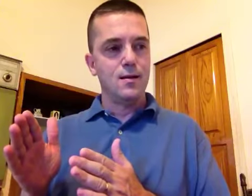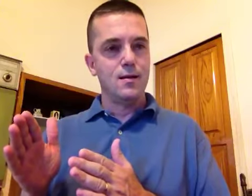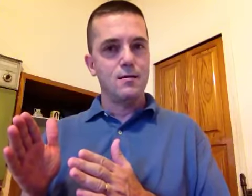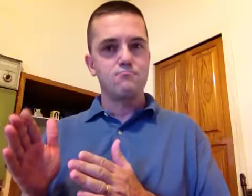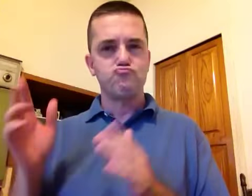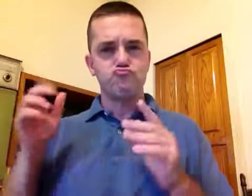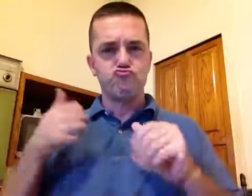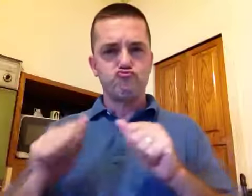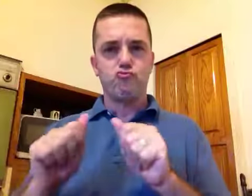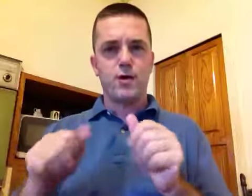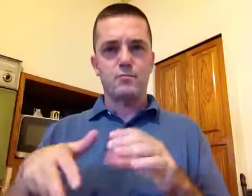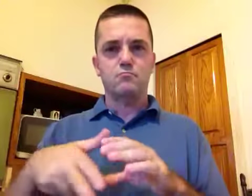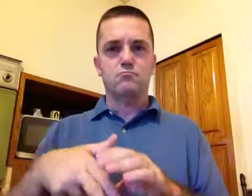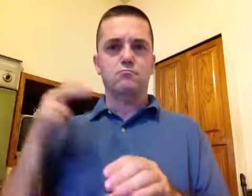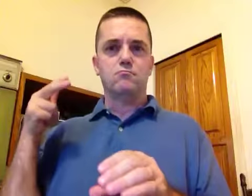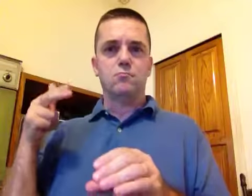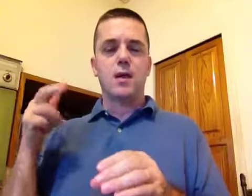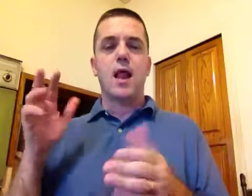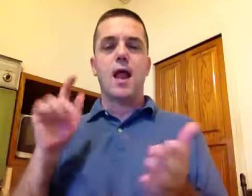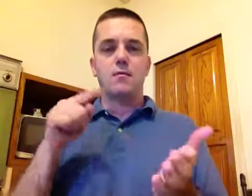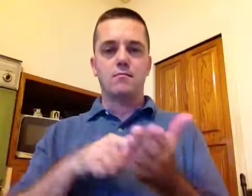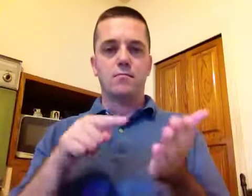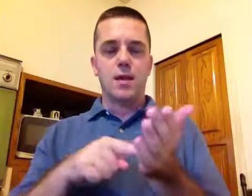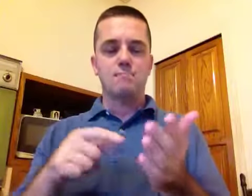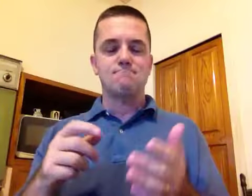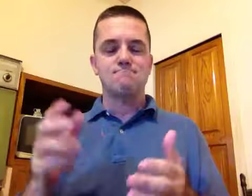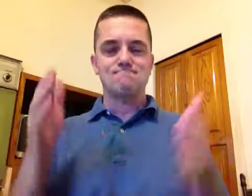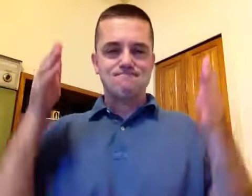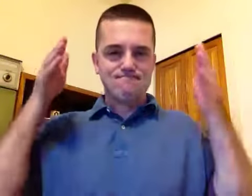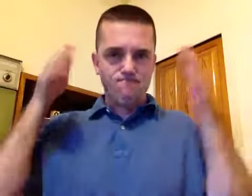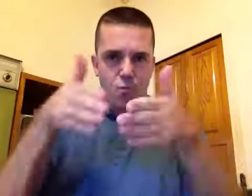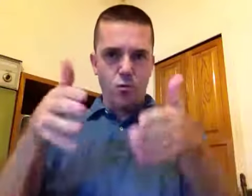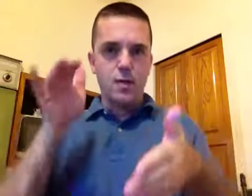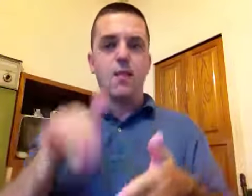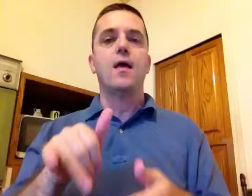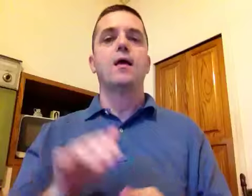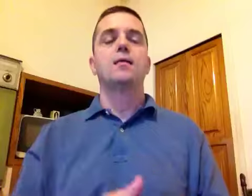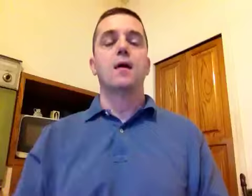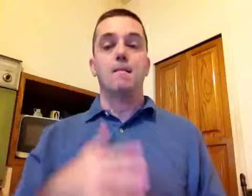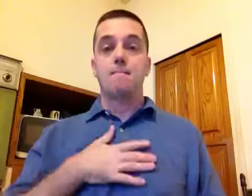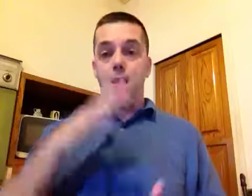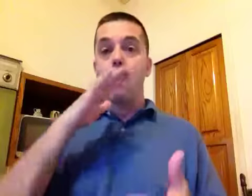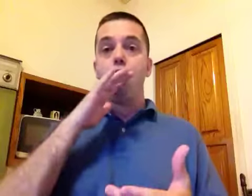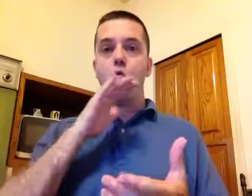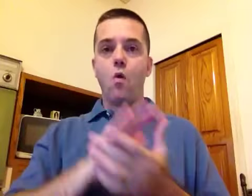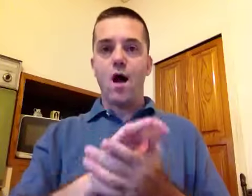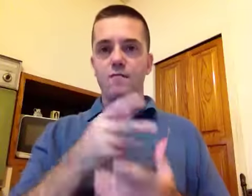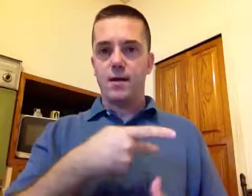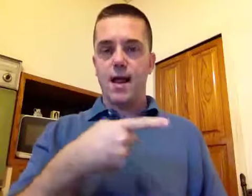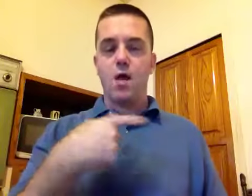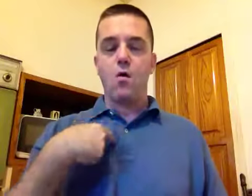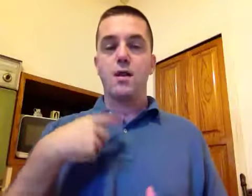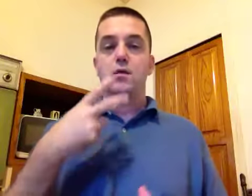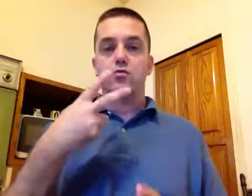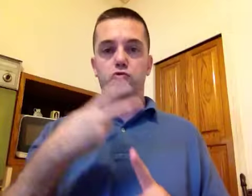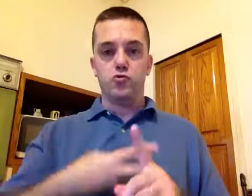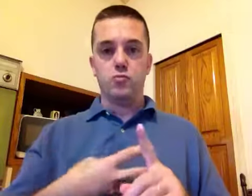getting tooth and nail getting out of debt. Mm-hmm. And my wife and I have our first daughter on the way in about 2 months. Mm-hmm. Congratulations.